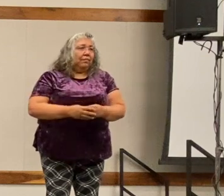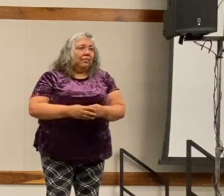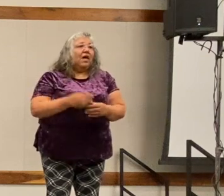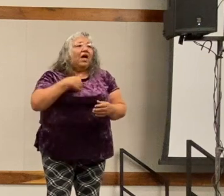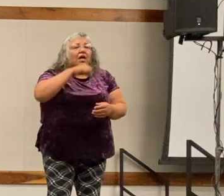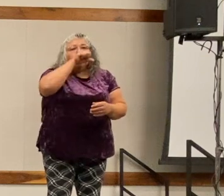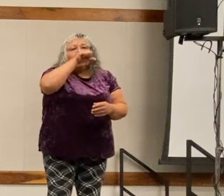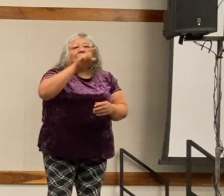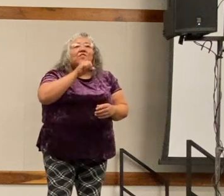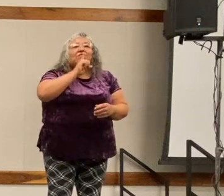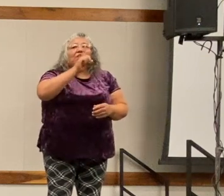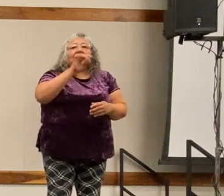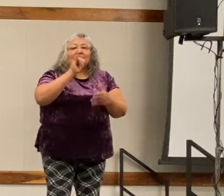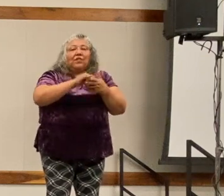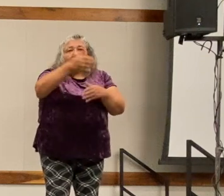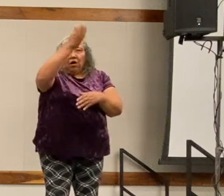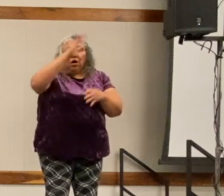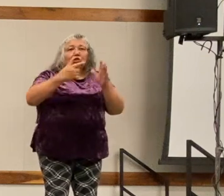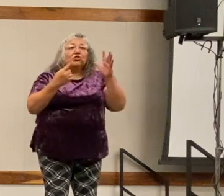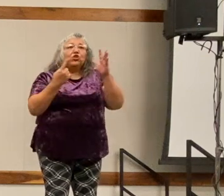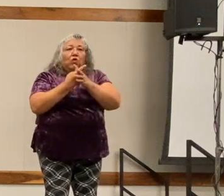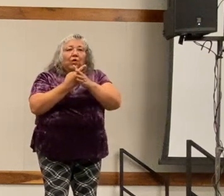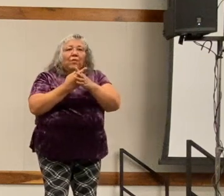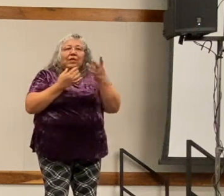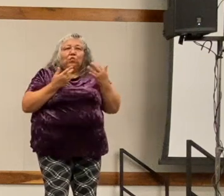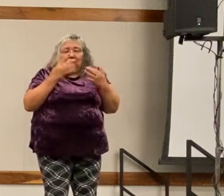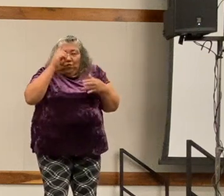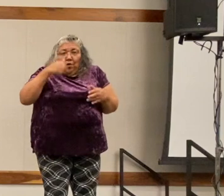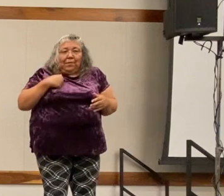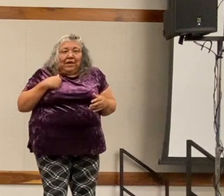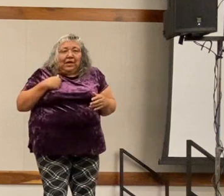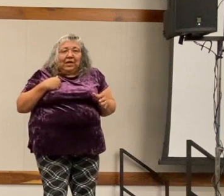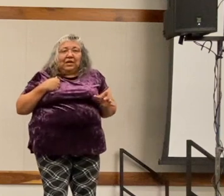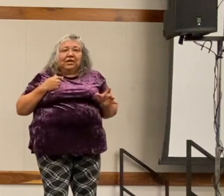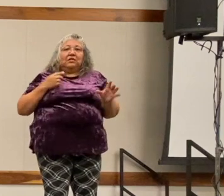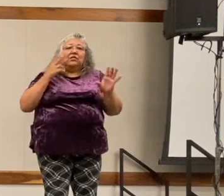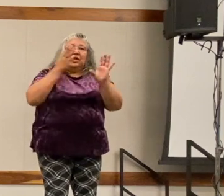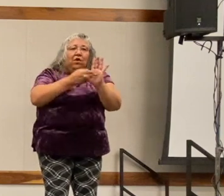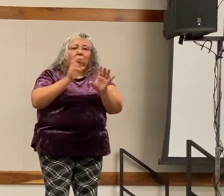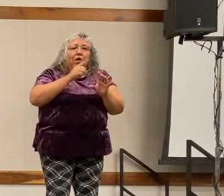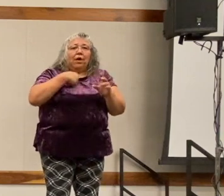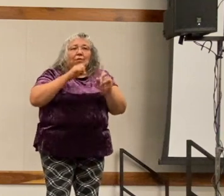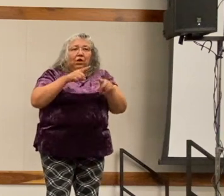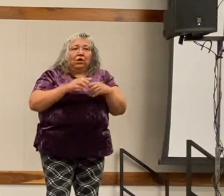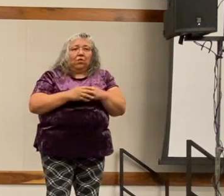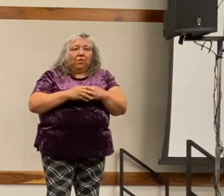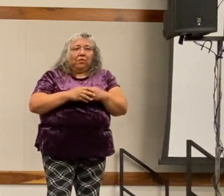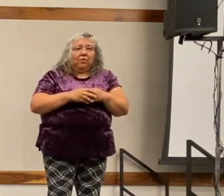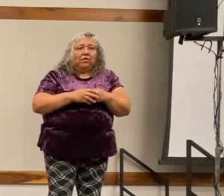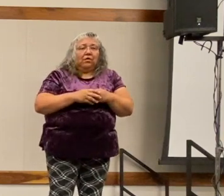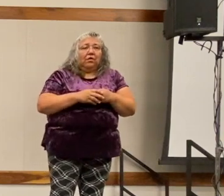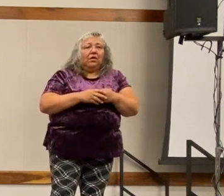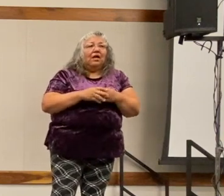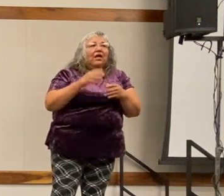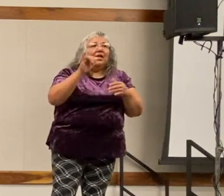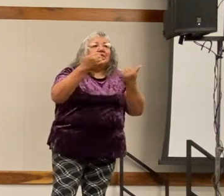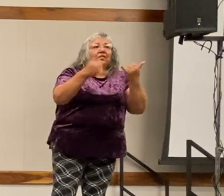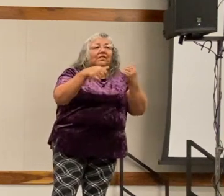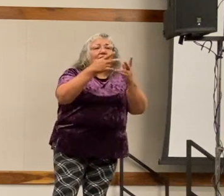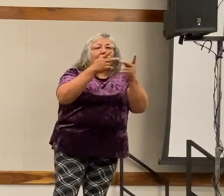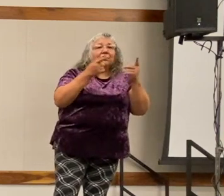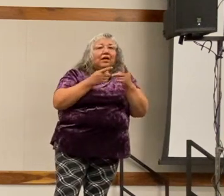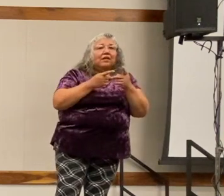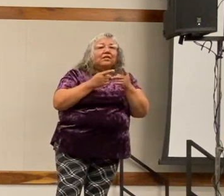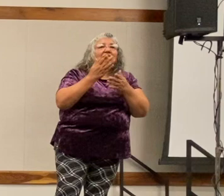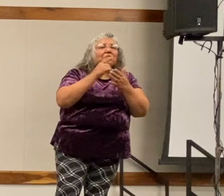Yes. I love the fact that God shows up and he's waiting for me to get where I'm about to go. And it's the place that some of